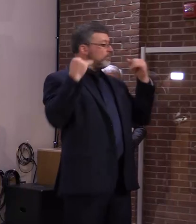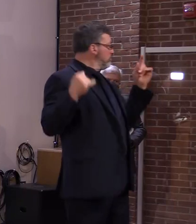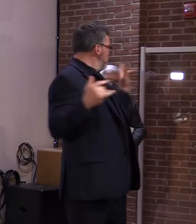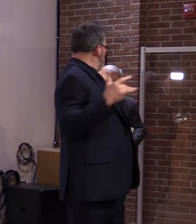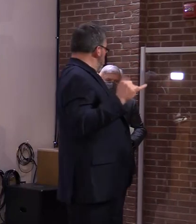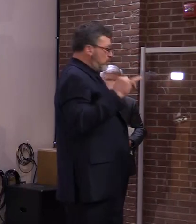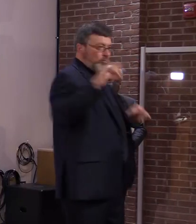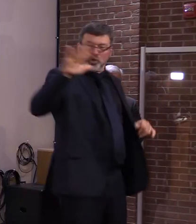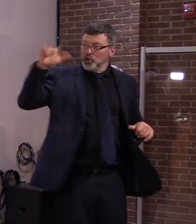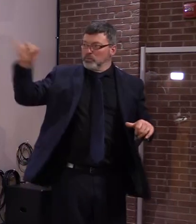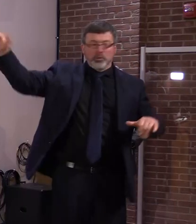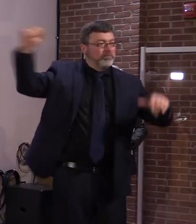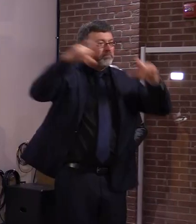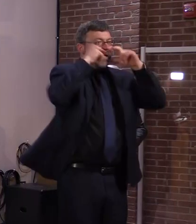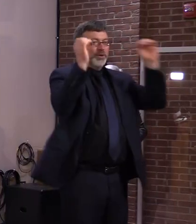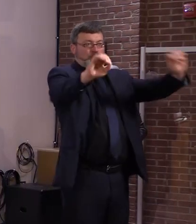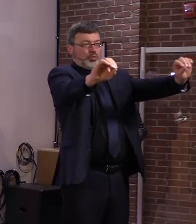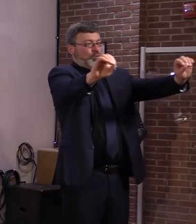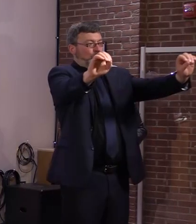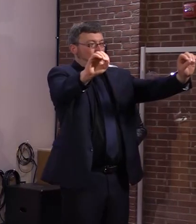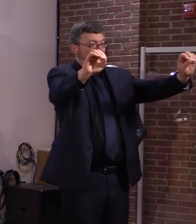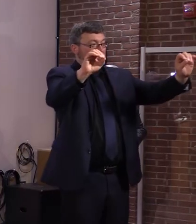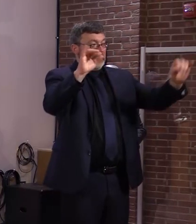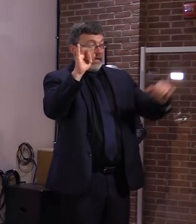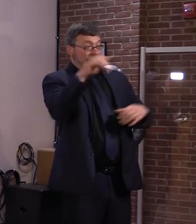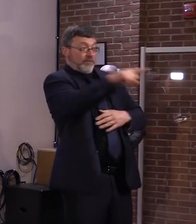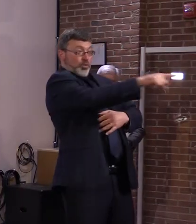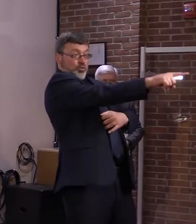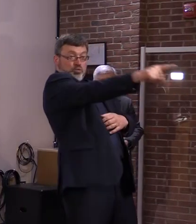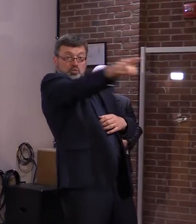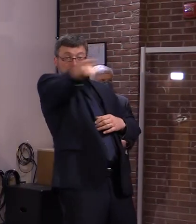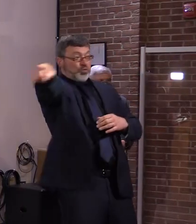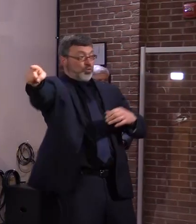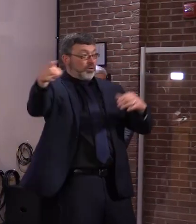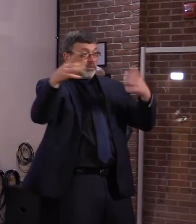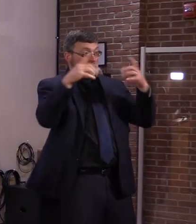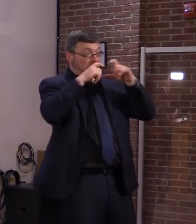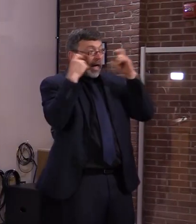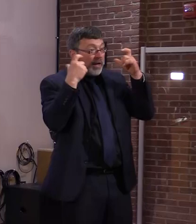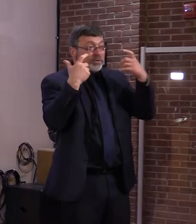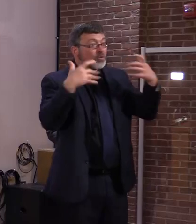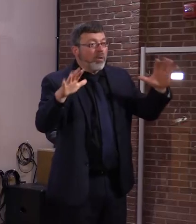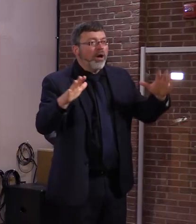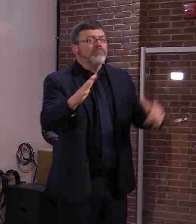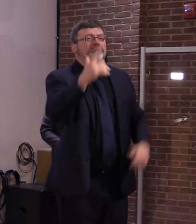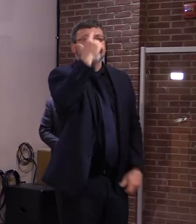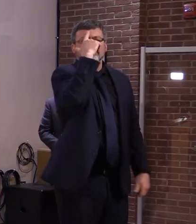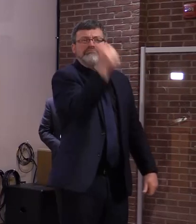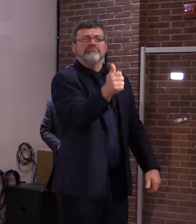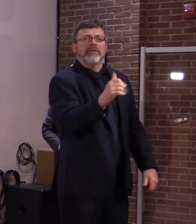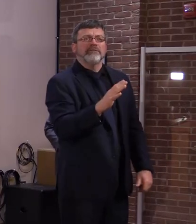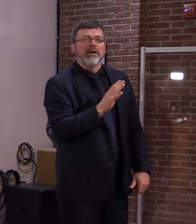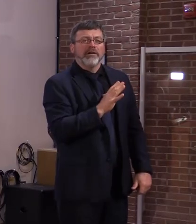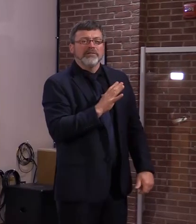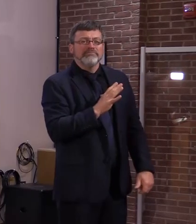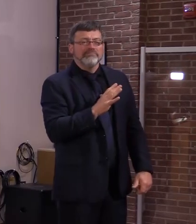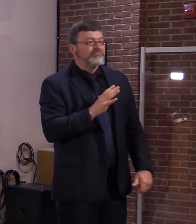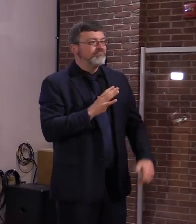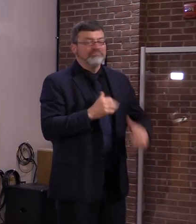wear a mask to this media event, they don't have to if they're fully vaccinated. So most of us are here